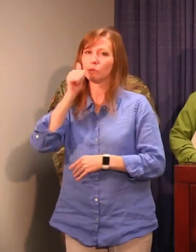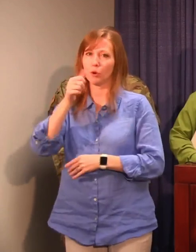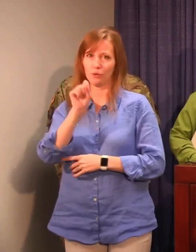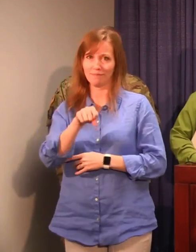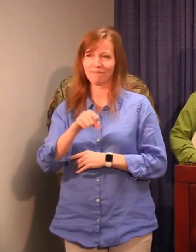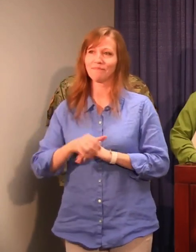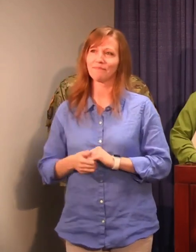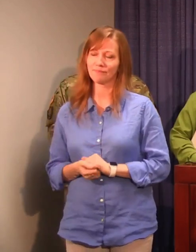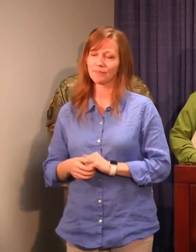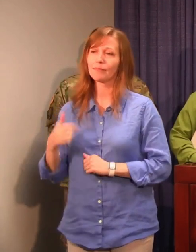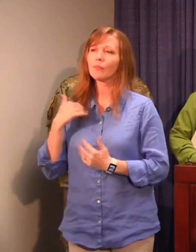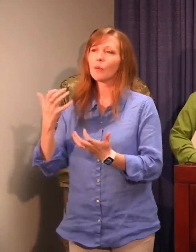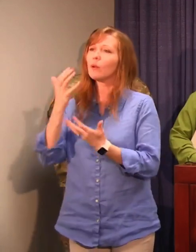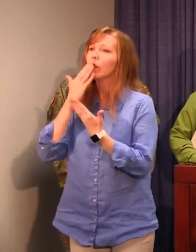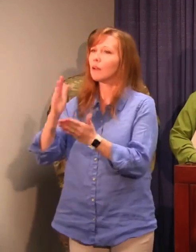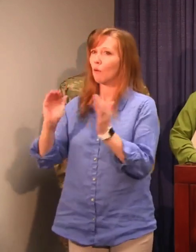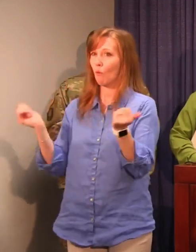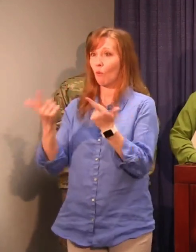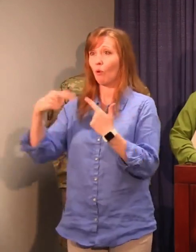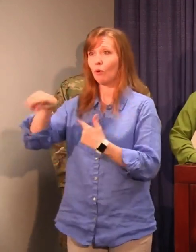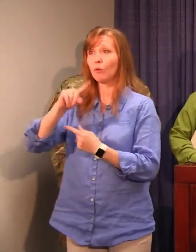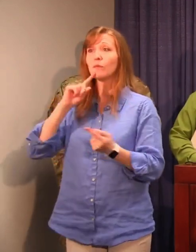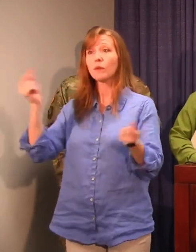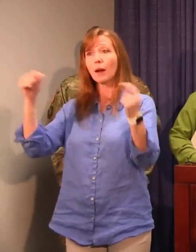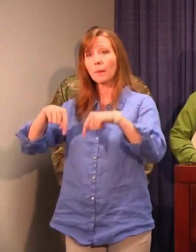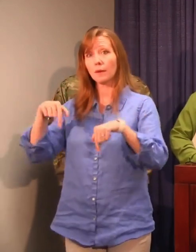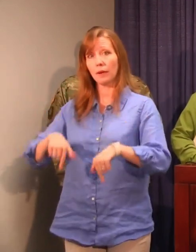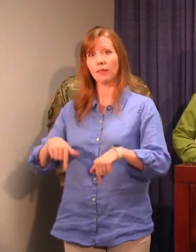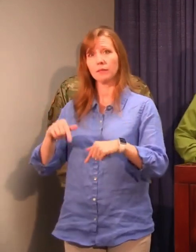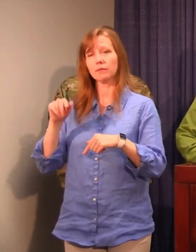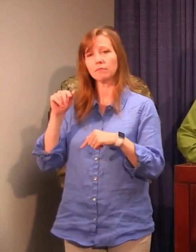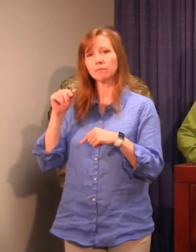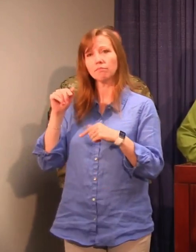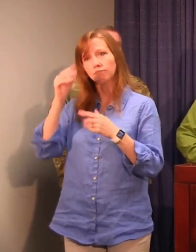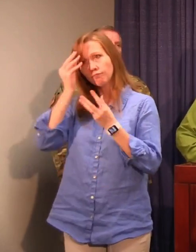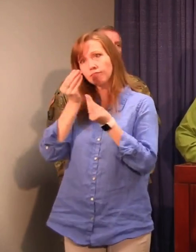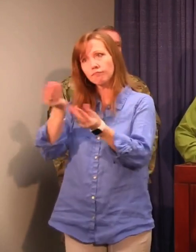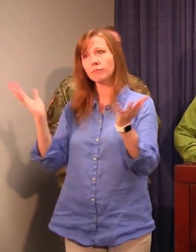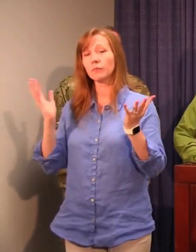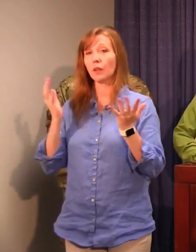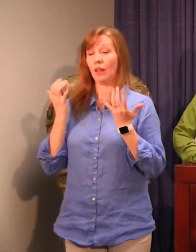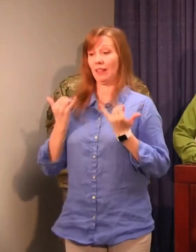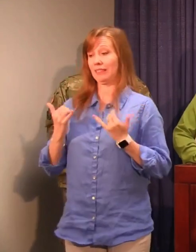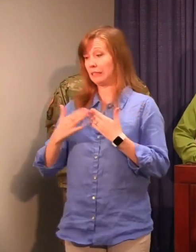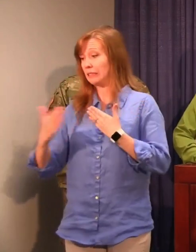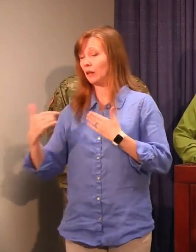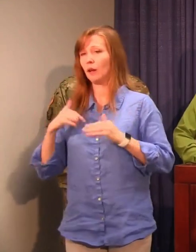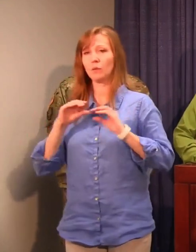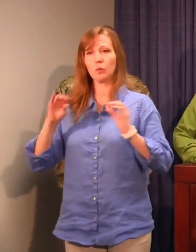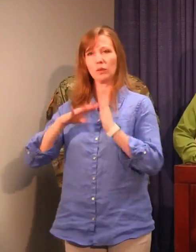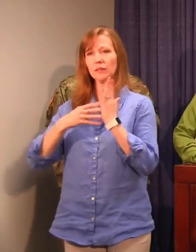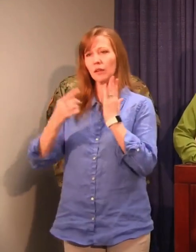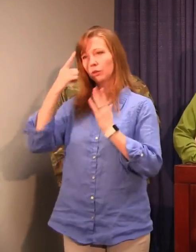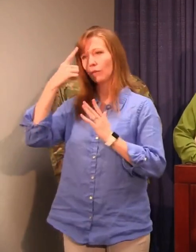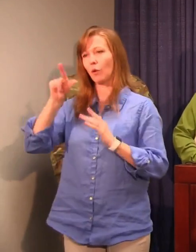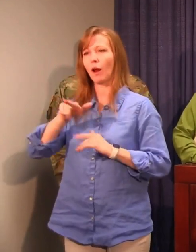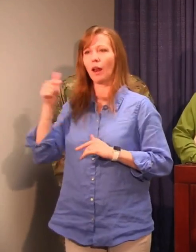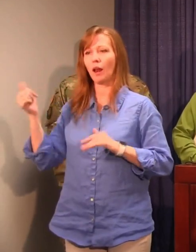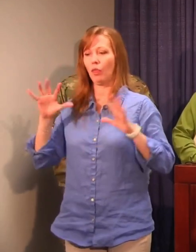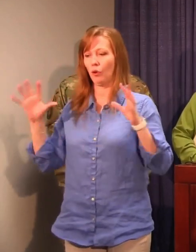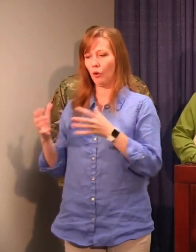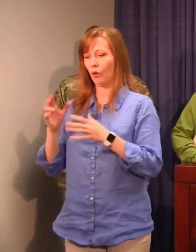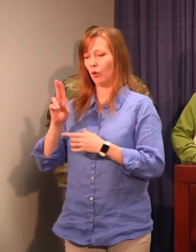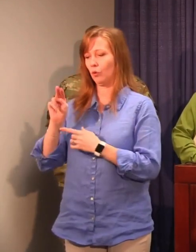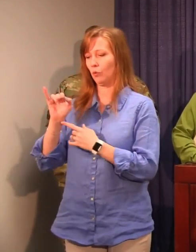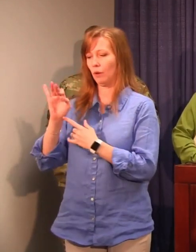for coming to this press conference. As of right now, we do not have another Unified Command Group meeting scheduled, and therefore we don't